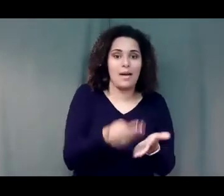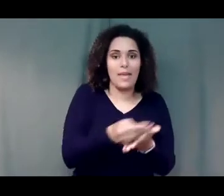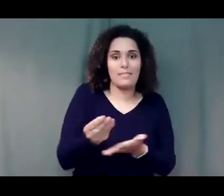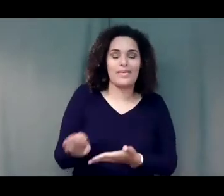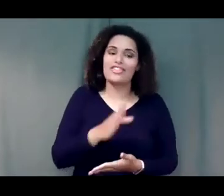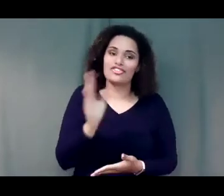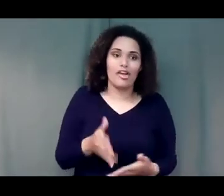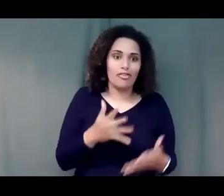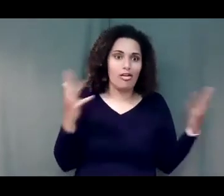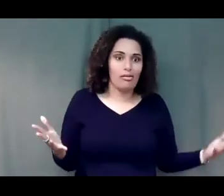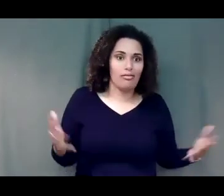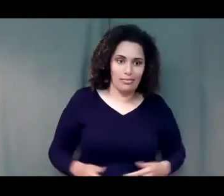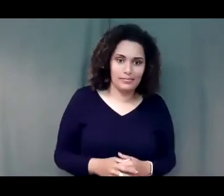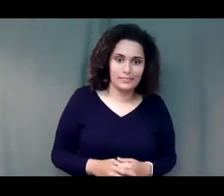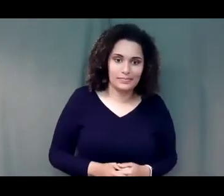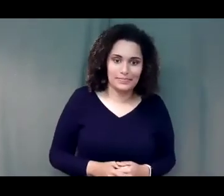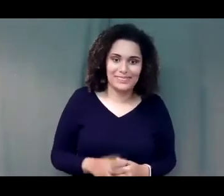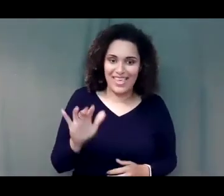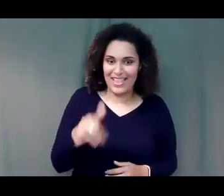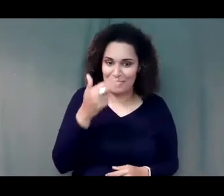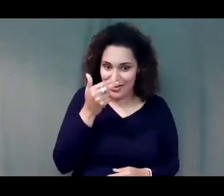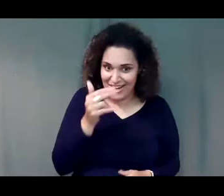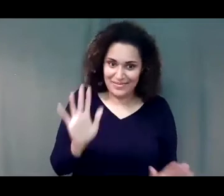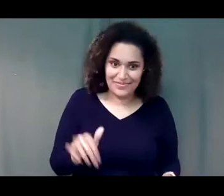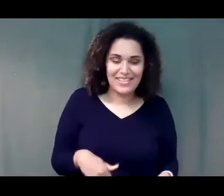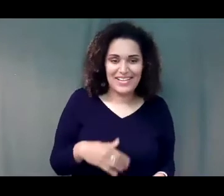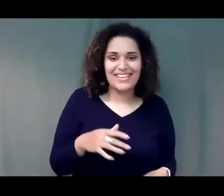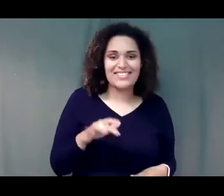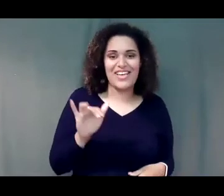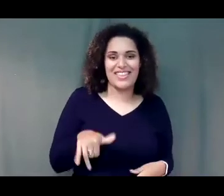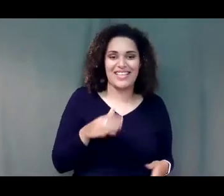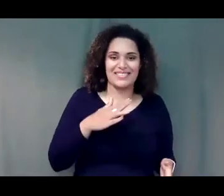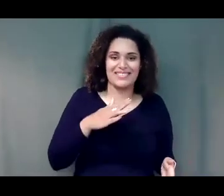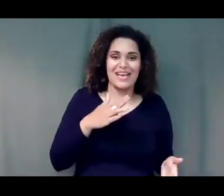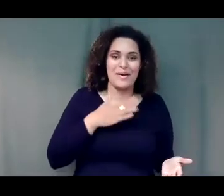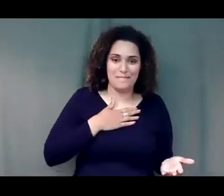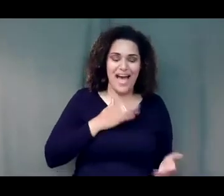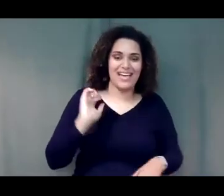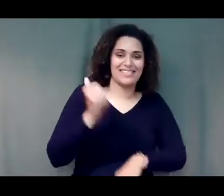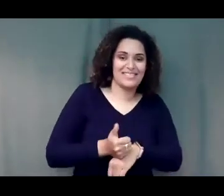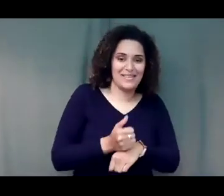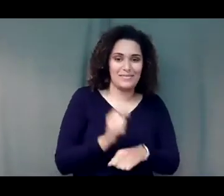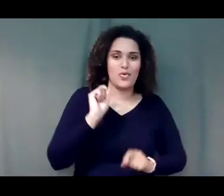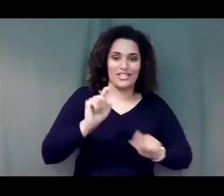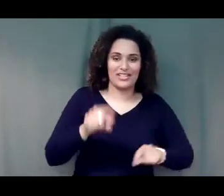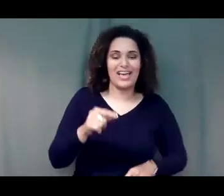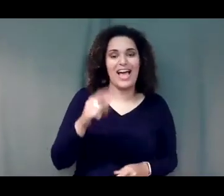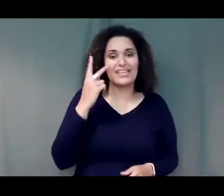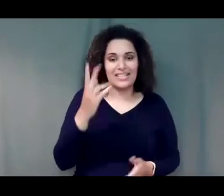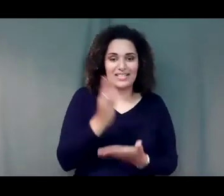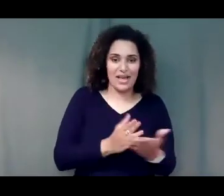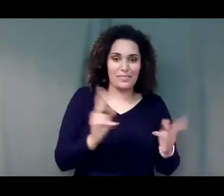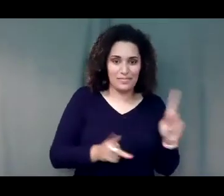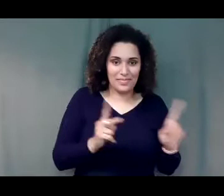of it. That's pretty funny. Anyway, so there you go. There's my planted question. And I see some people are,